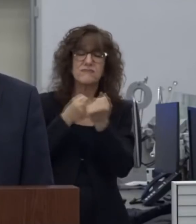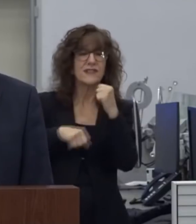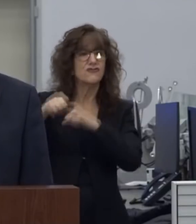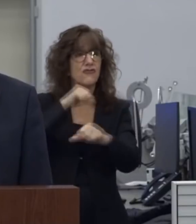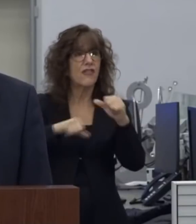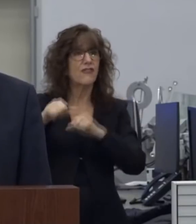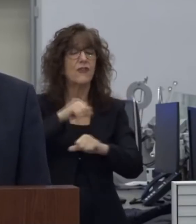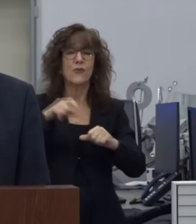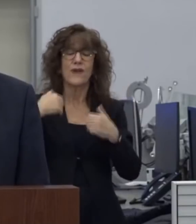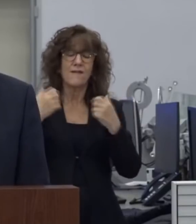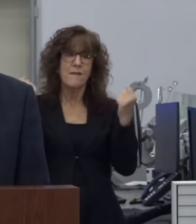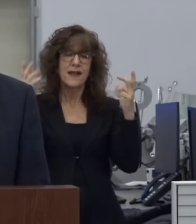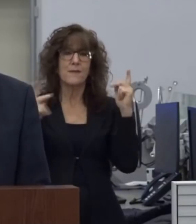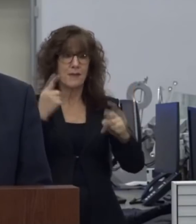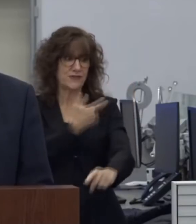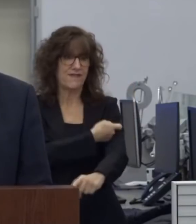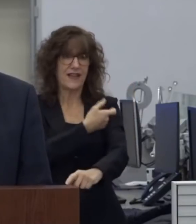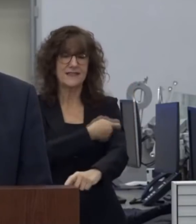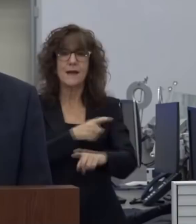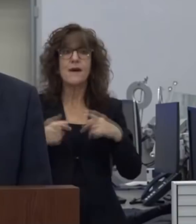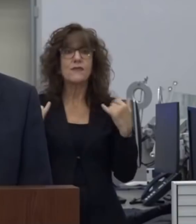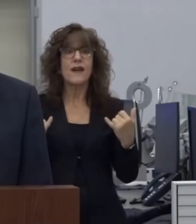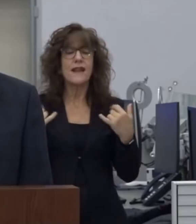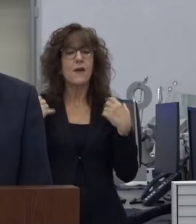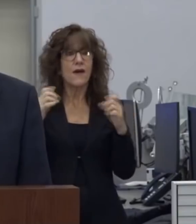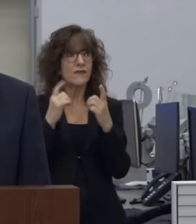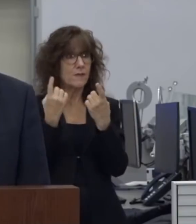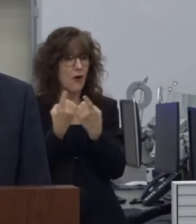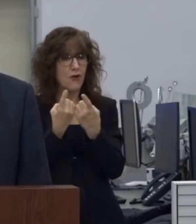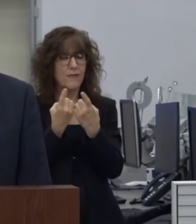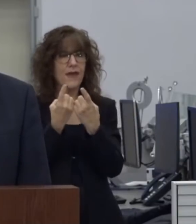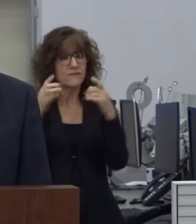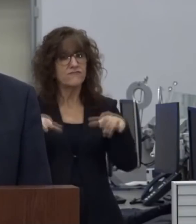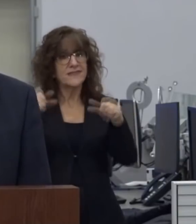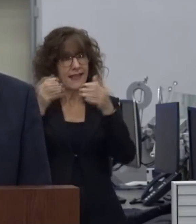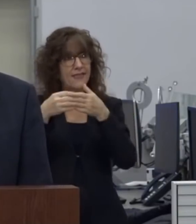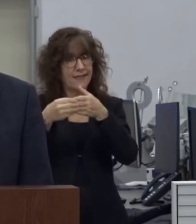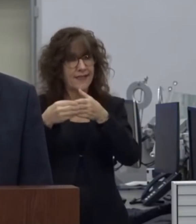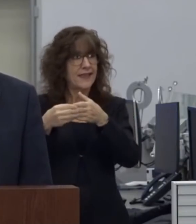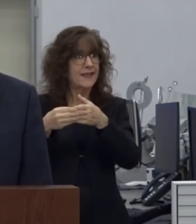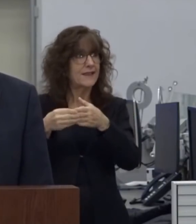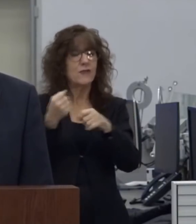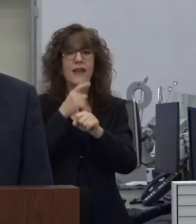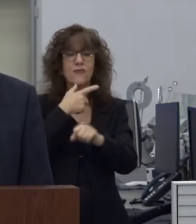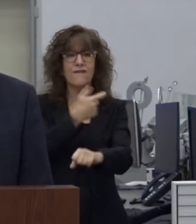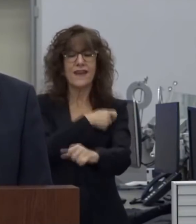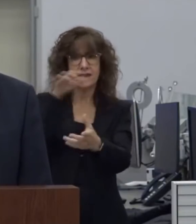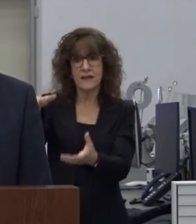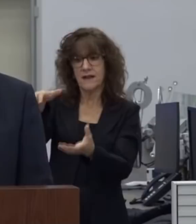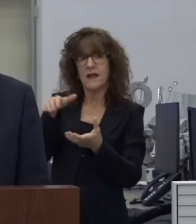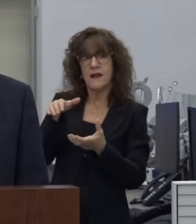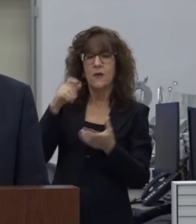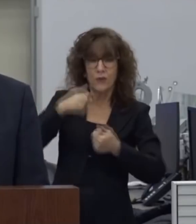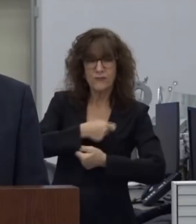people to vaccinate. But right now, the health department is taking that lead and making sure that when that vaccine comes, we can give it